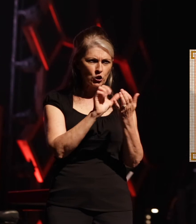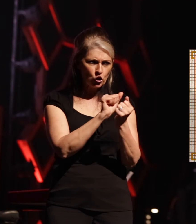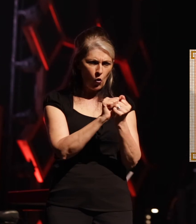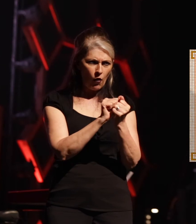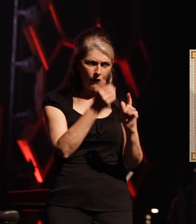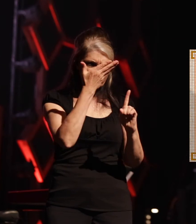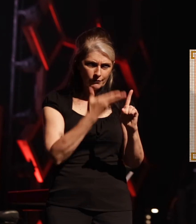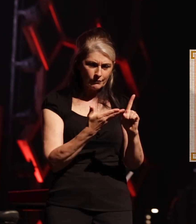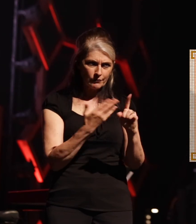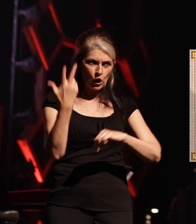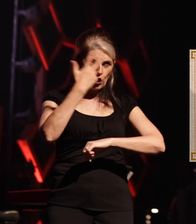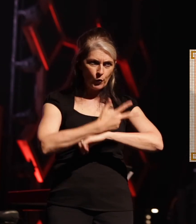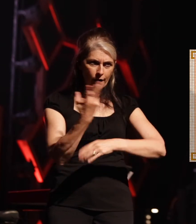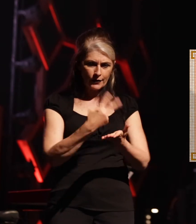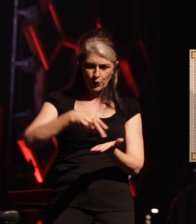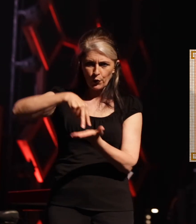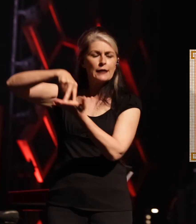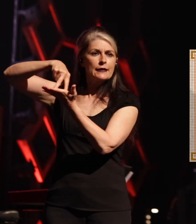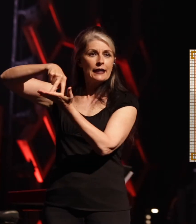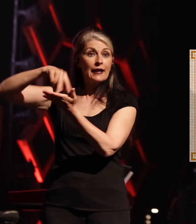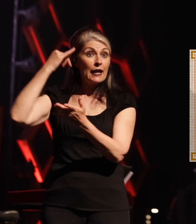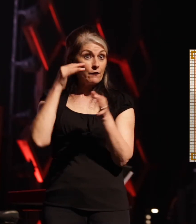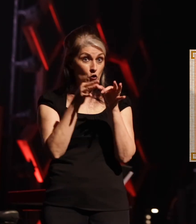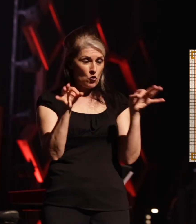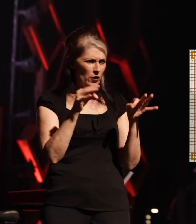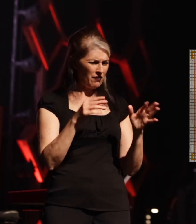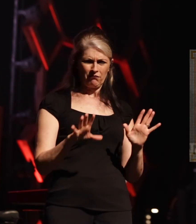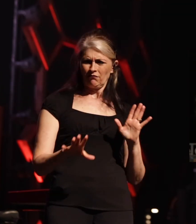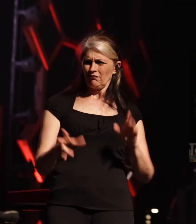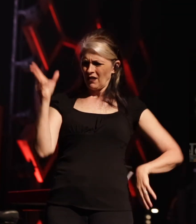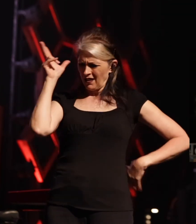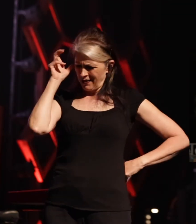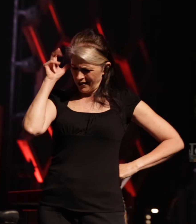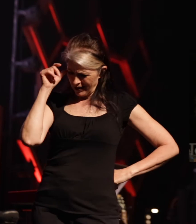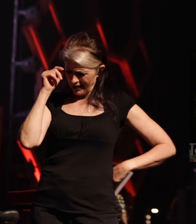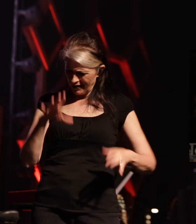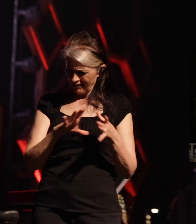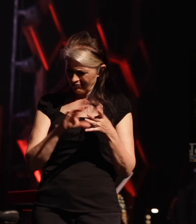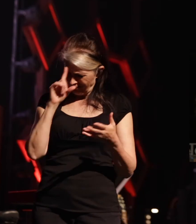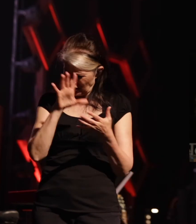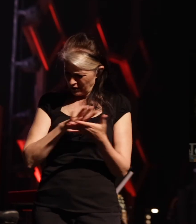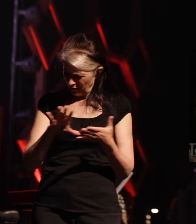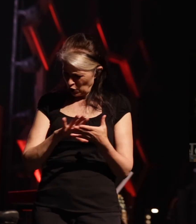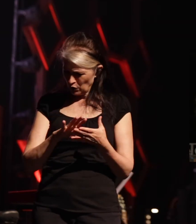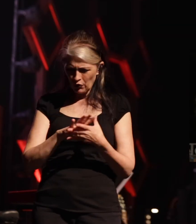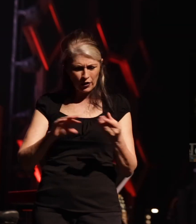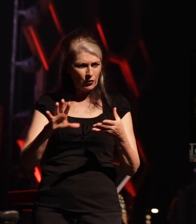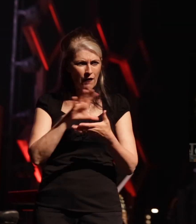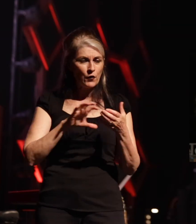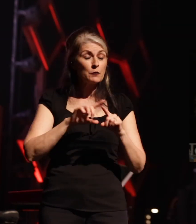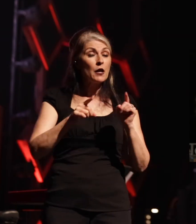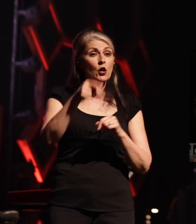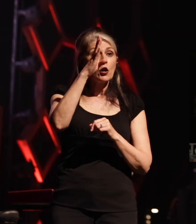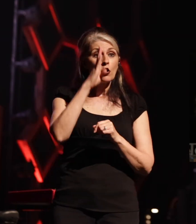that passage, you know they were confused. Like, what are you talking about? That temple took a long time to build. But God was talking about himself, because God is